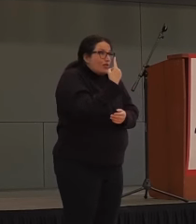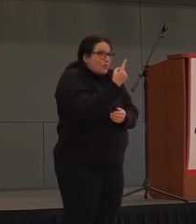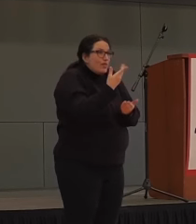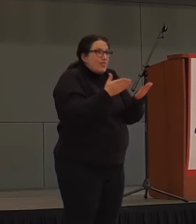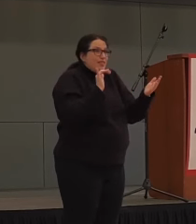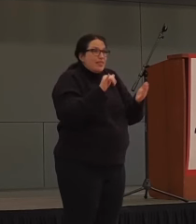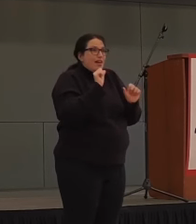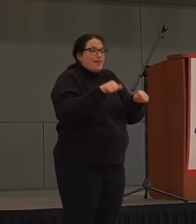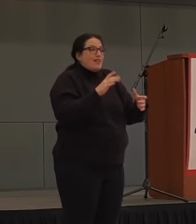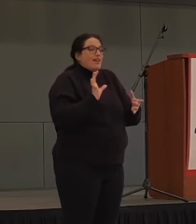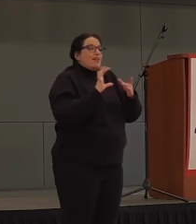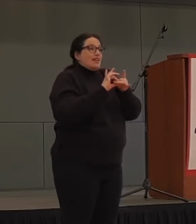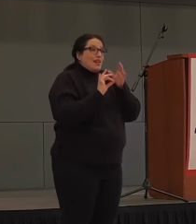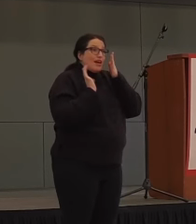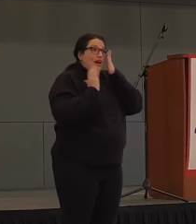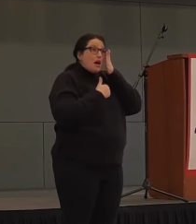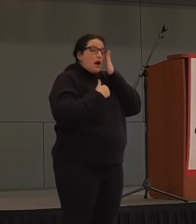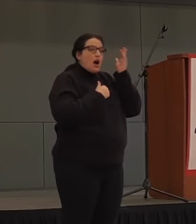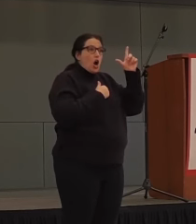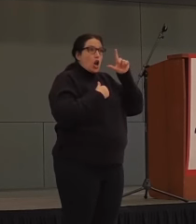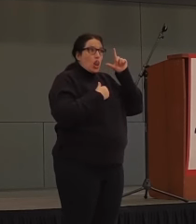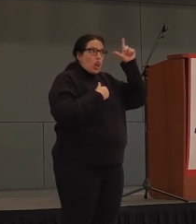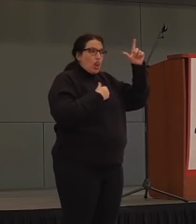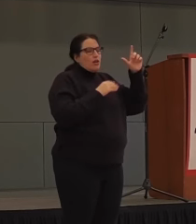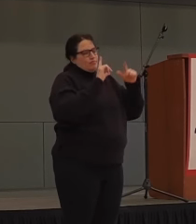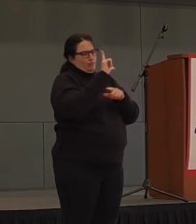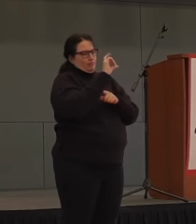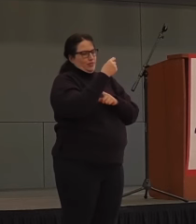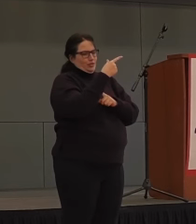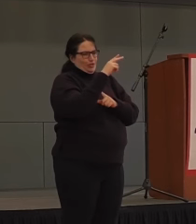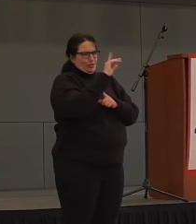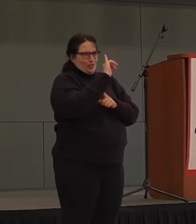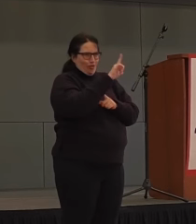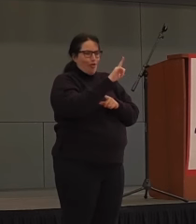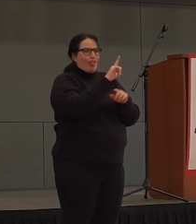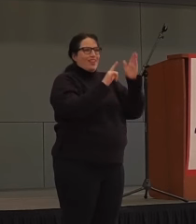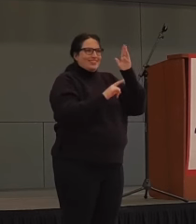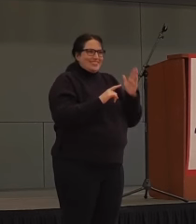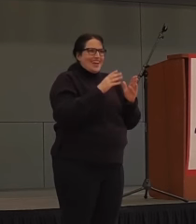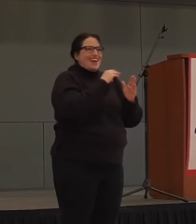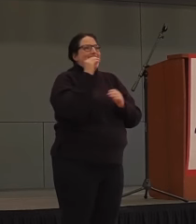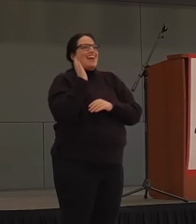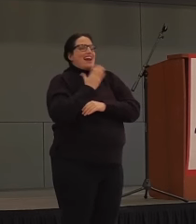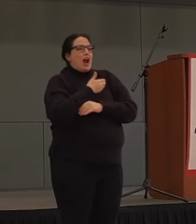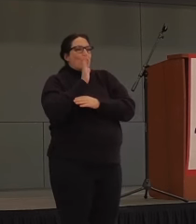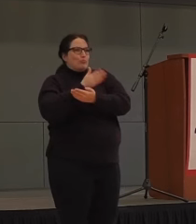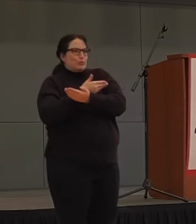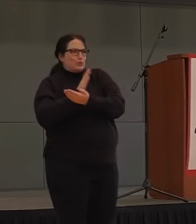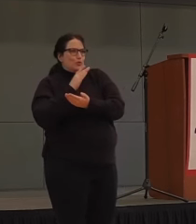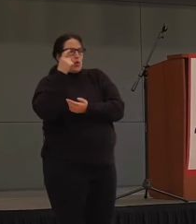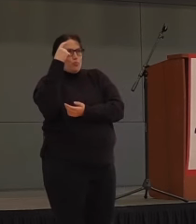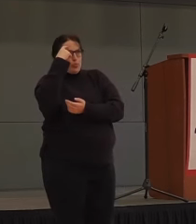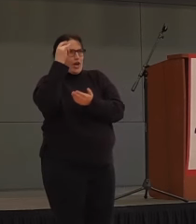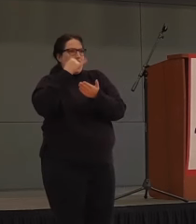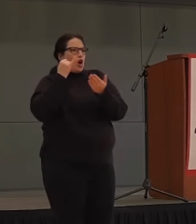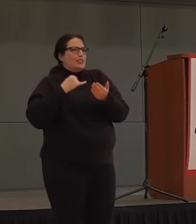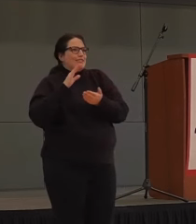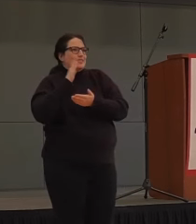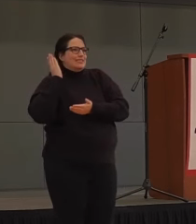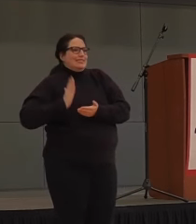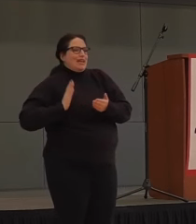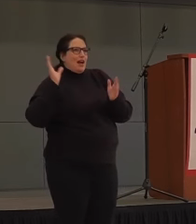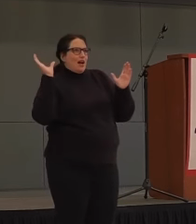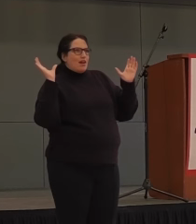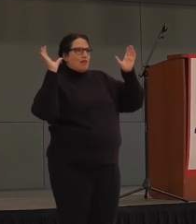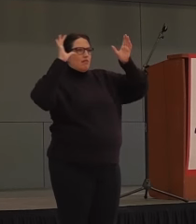rhythm side. This is significant because if we want to connect with someone who is experiencing some kind of